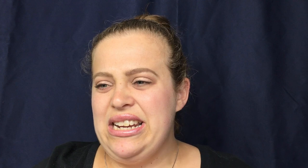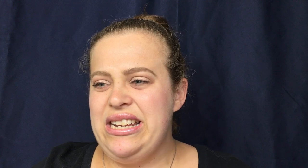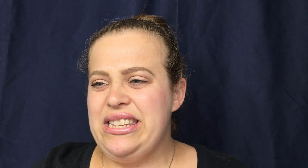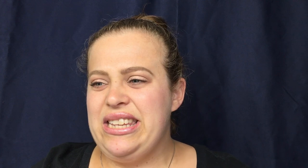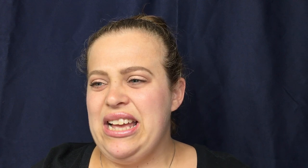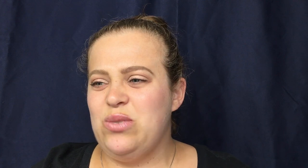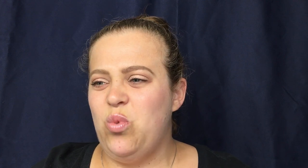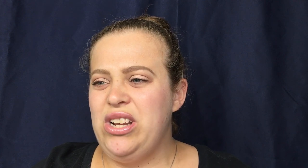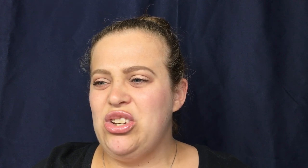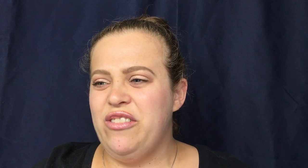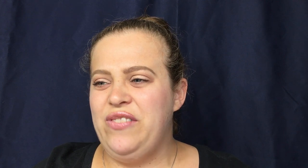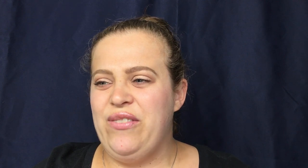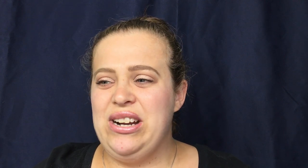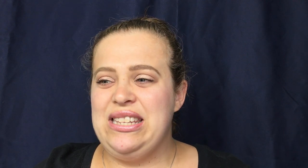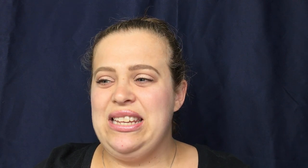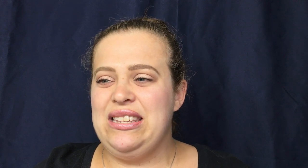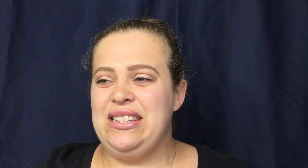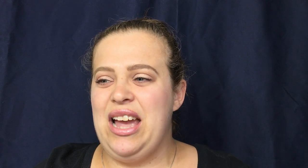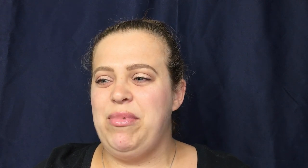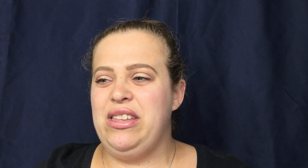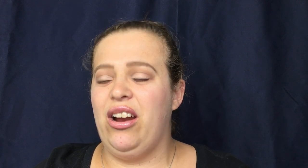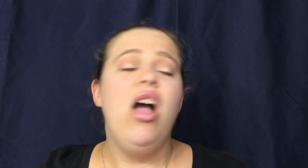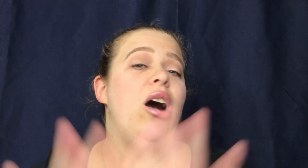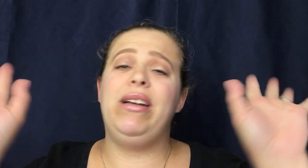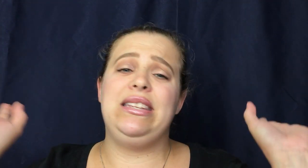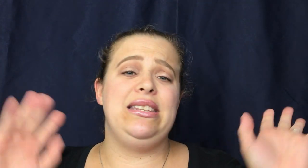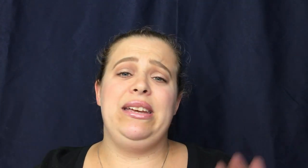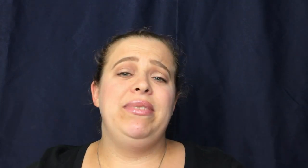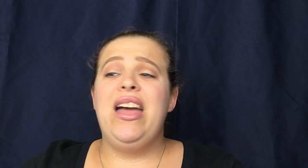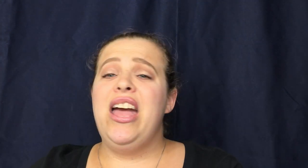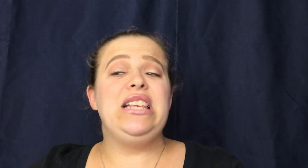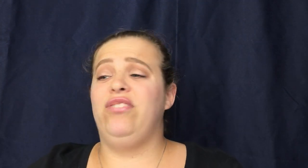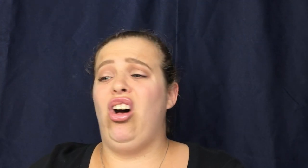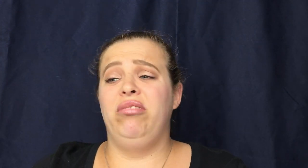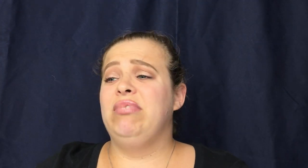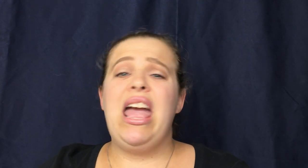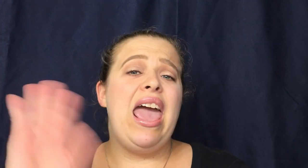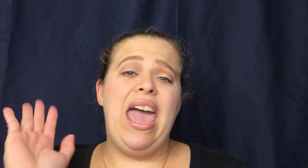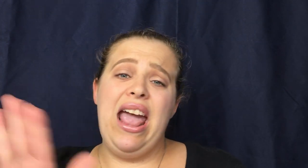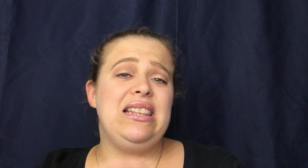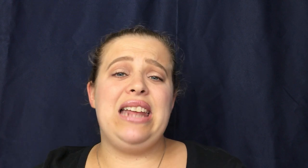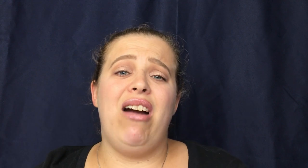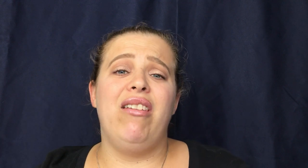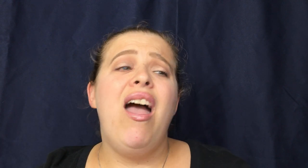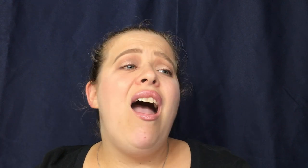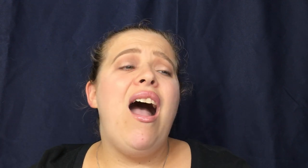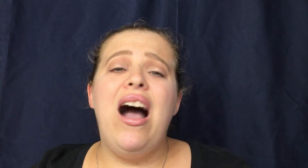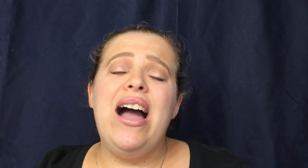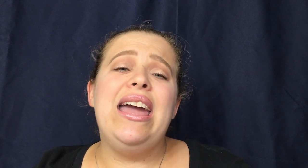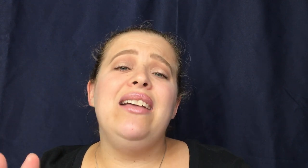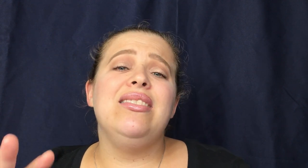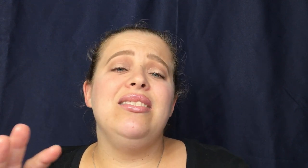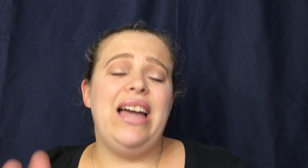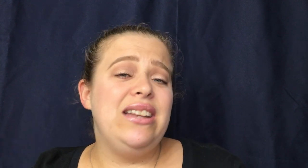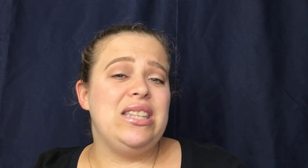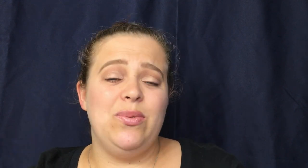nine says, what's your favorite season time of the year? Oh, that's easy. It's fall. Hands down, I like to swim